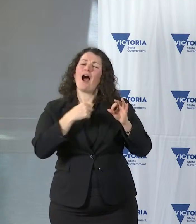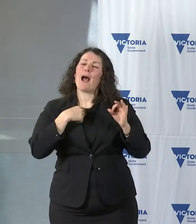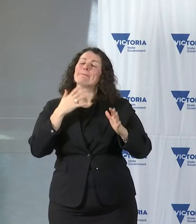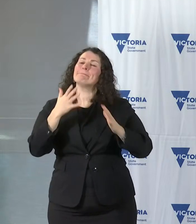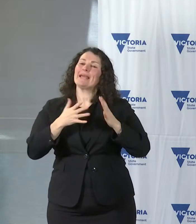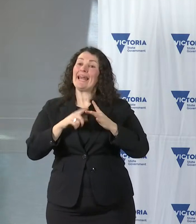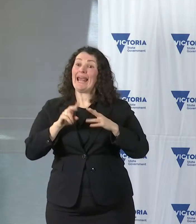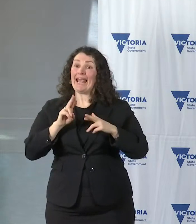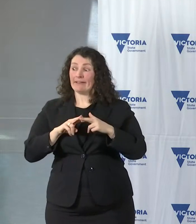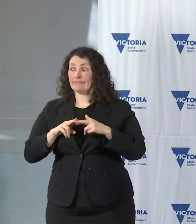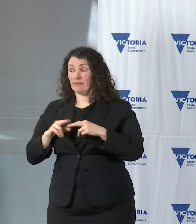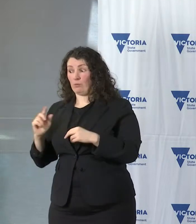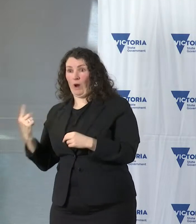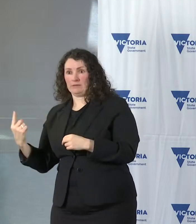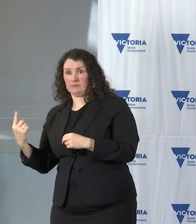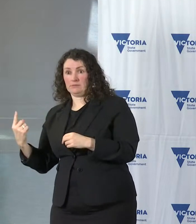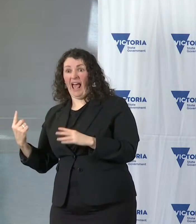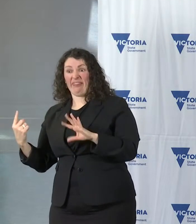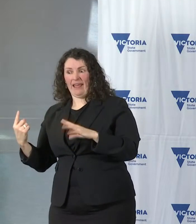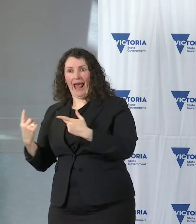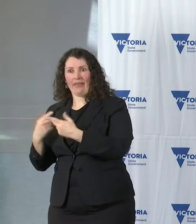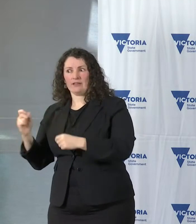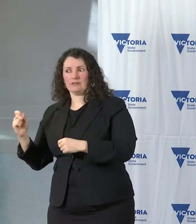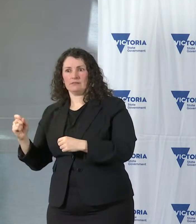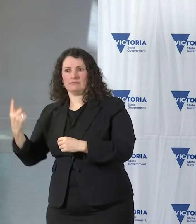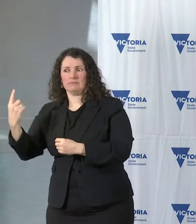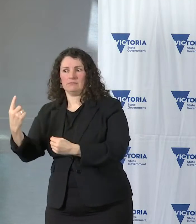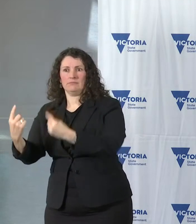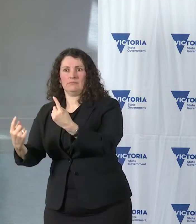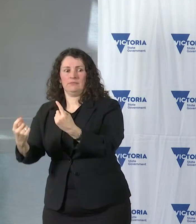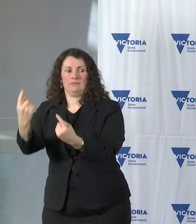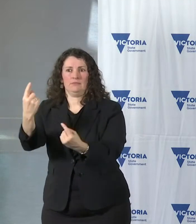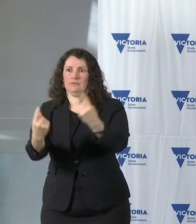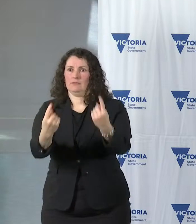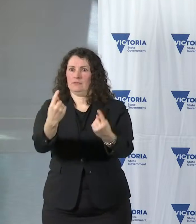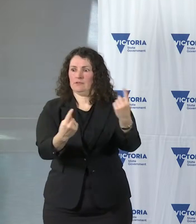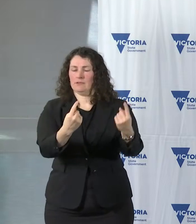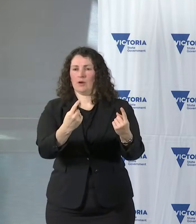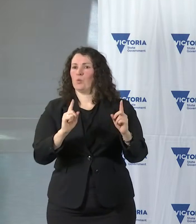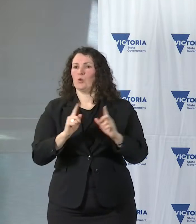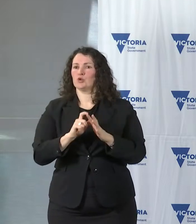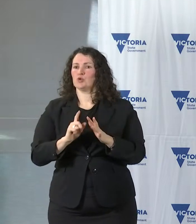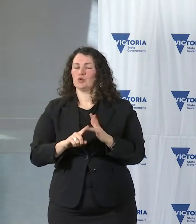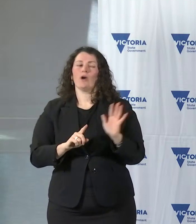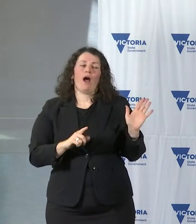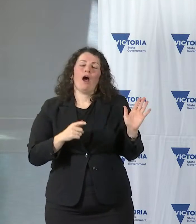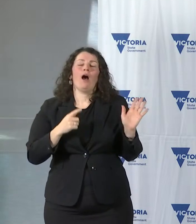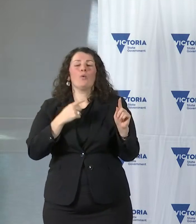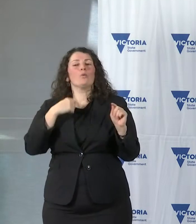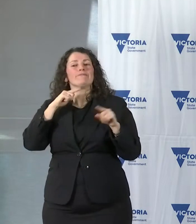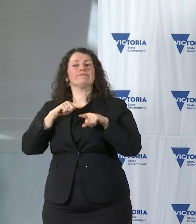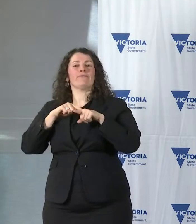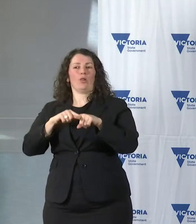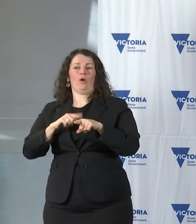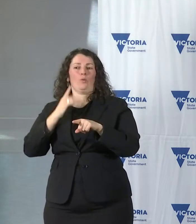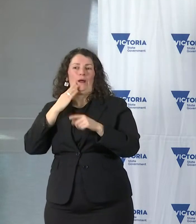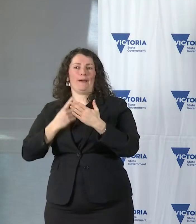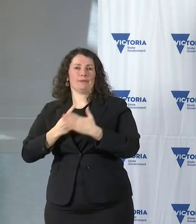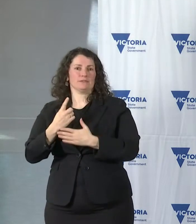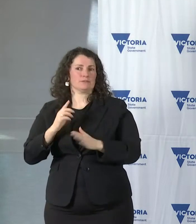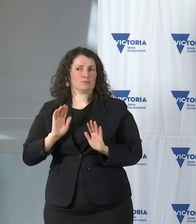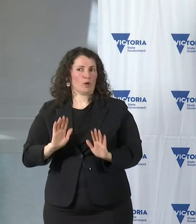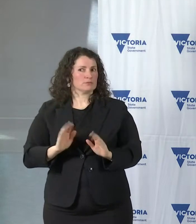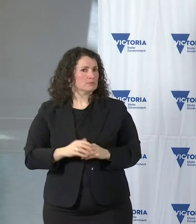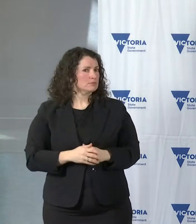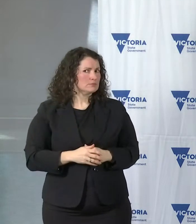We will treat every set of circumstances on its merits and act accordingly, as I think Victorians would expect us to. Looks